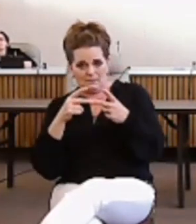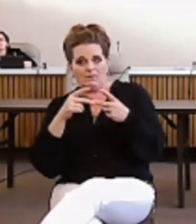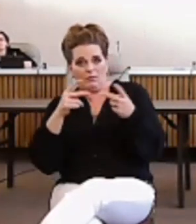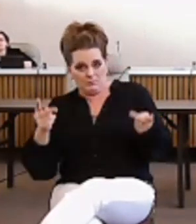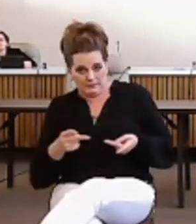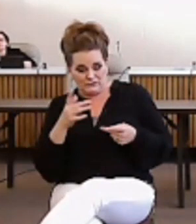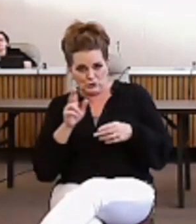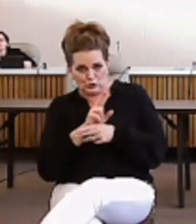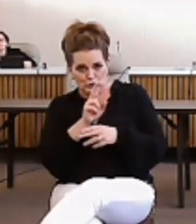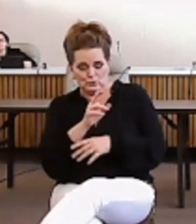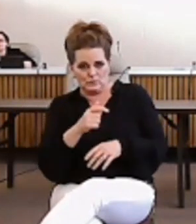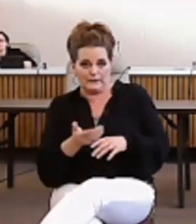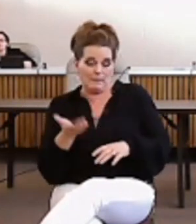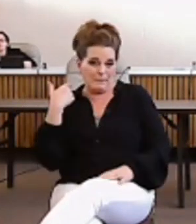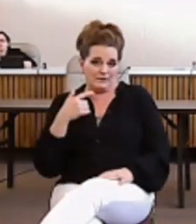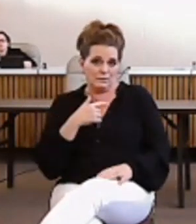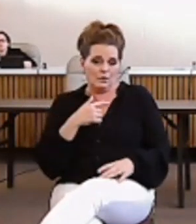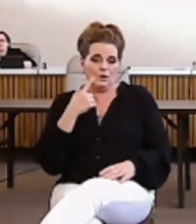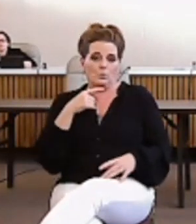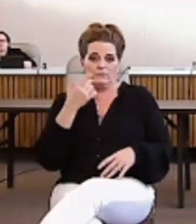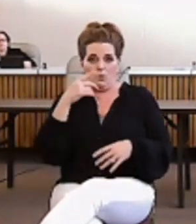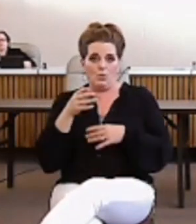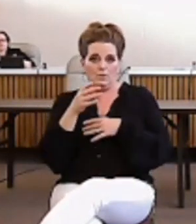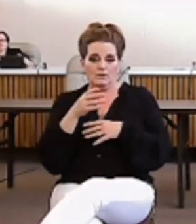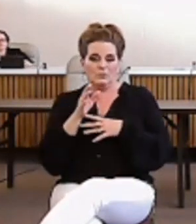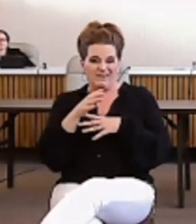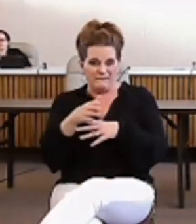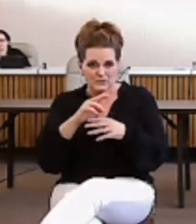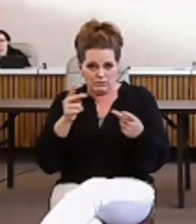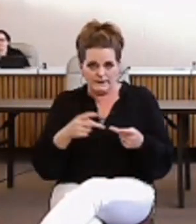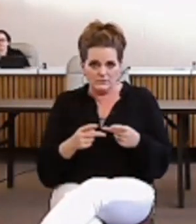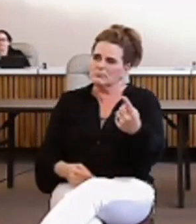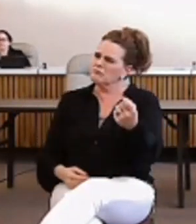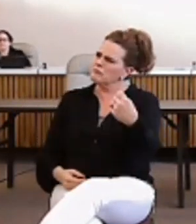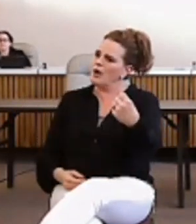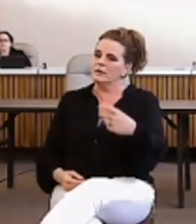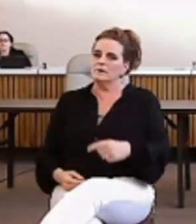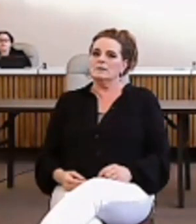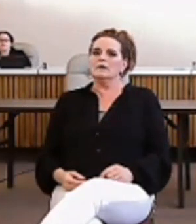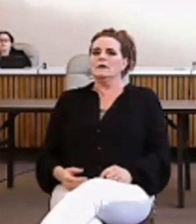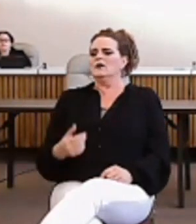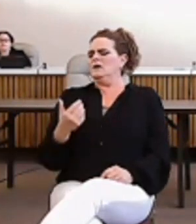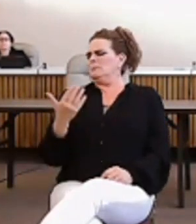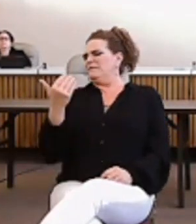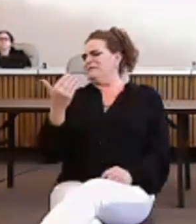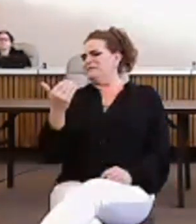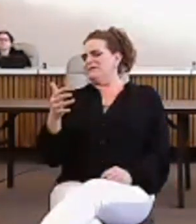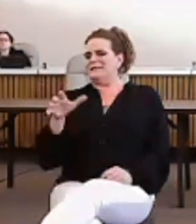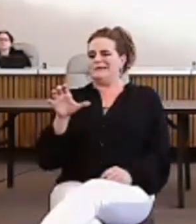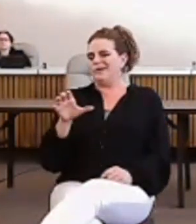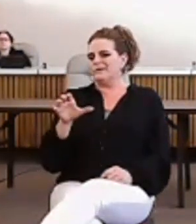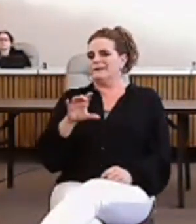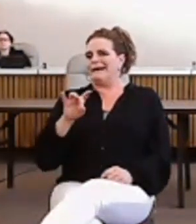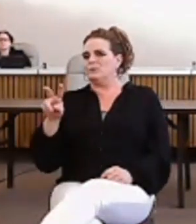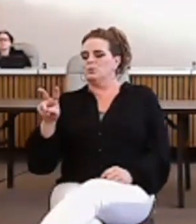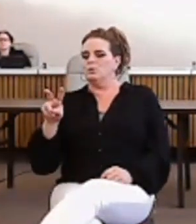that used to be the fish Yes, ma'am. place? Okay. It's about 1,582 square foot. It's not that large, but